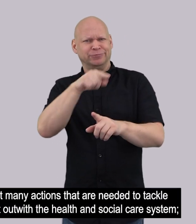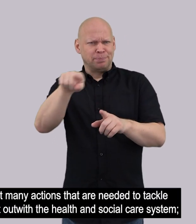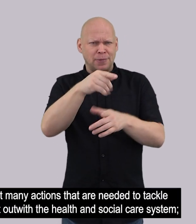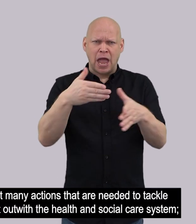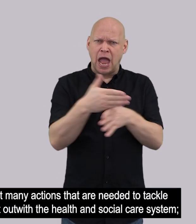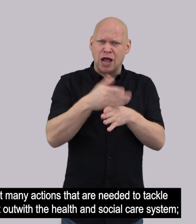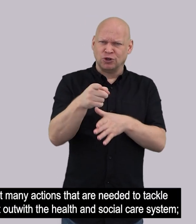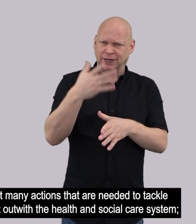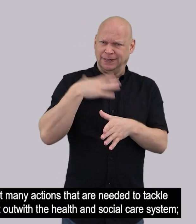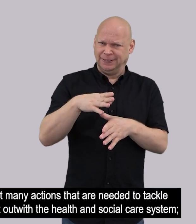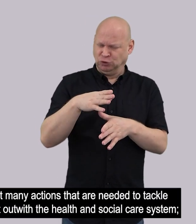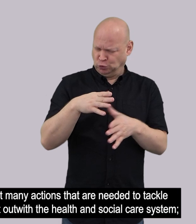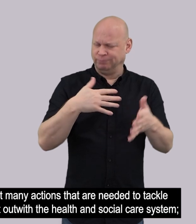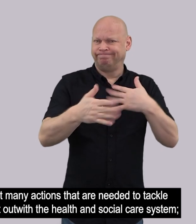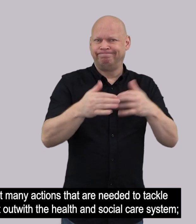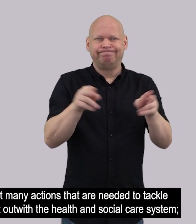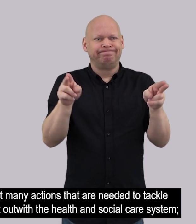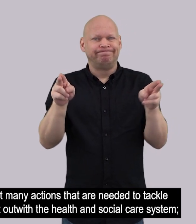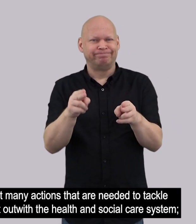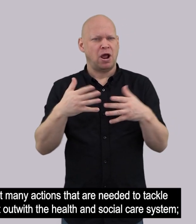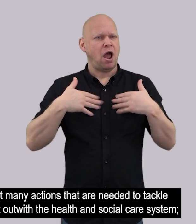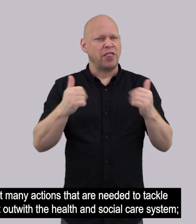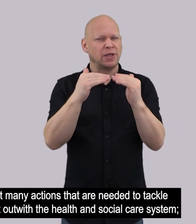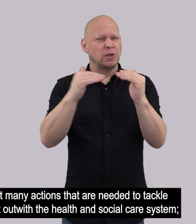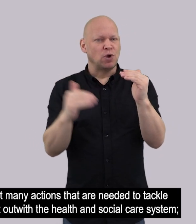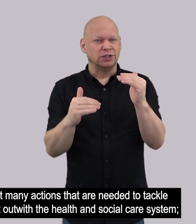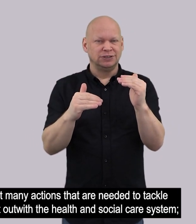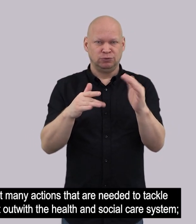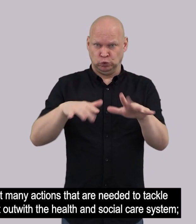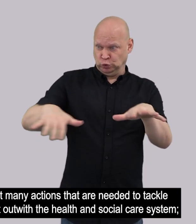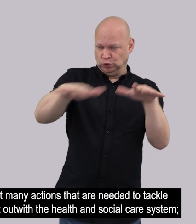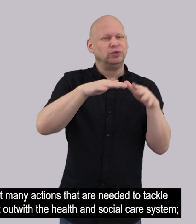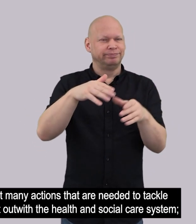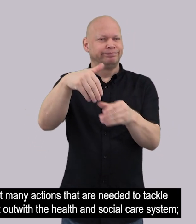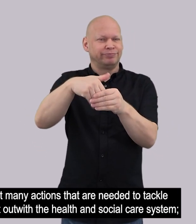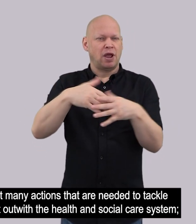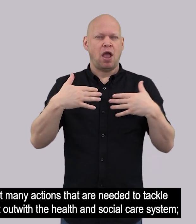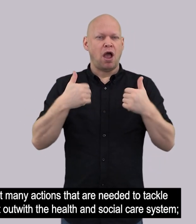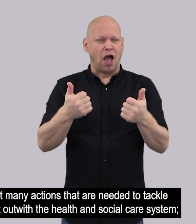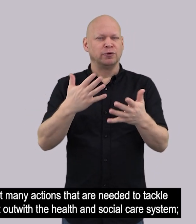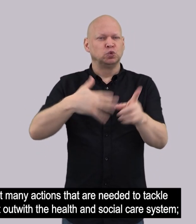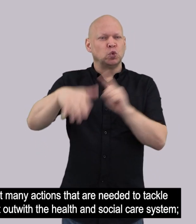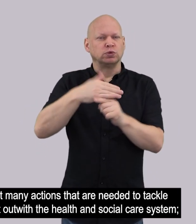20. Recognise that many actions that are needed to tackle health inequalities sit out with the health and social care system.